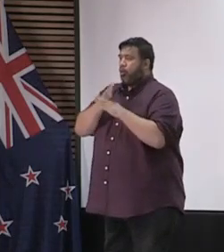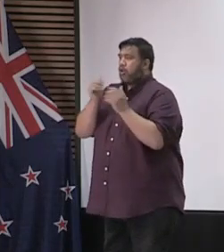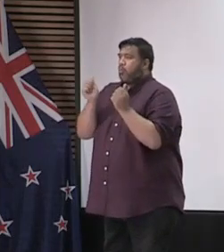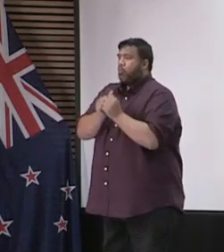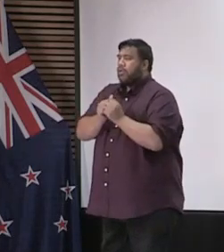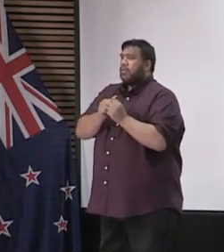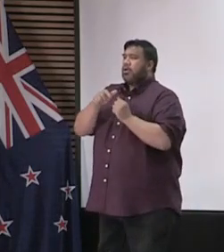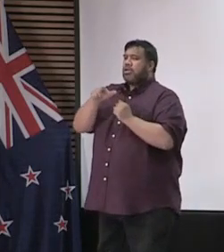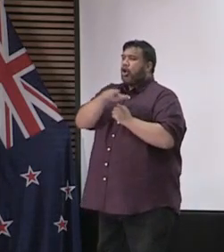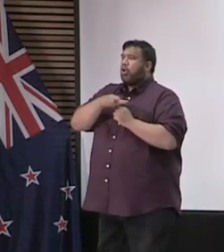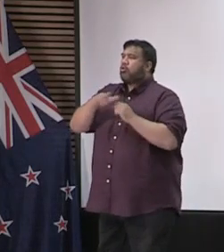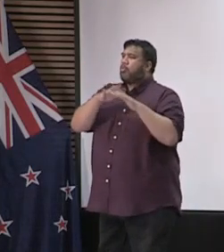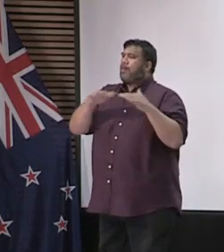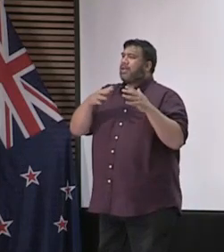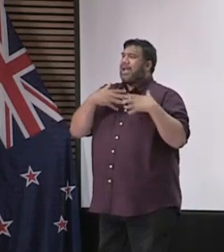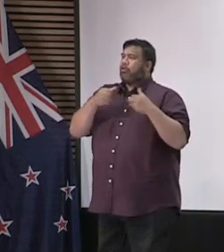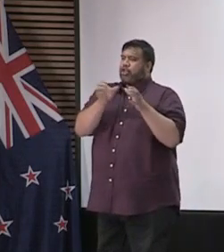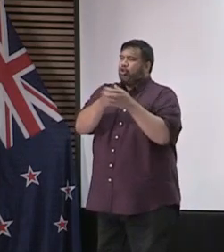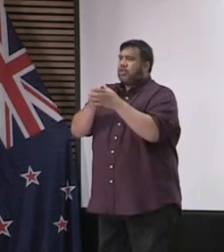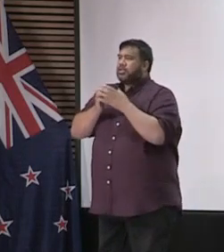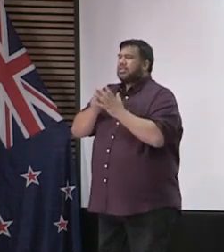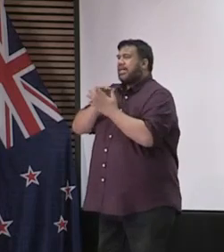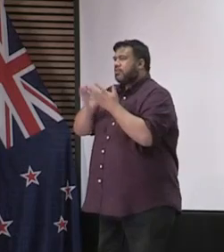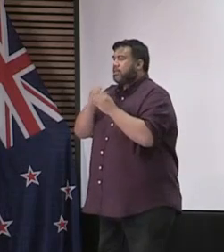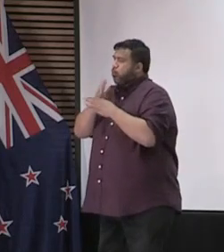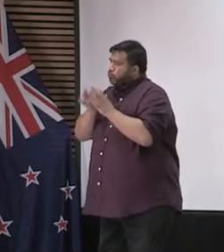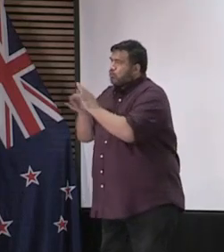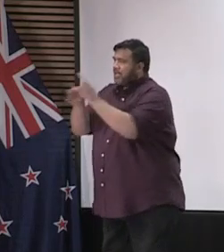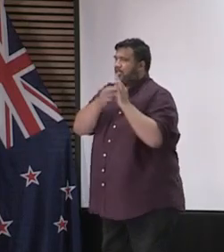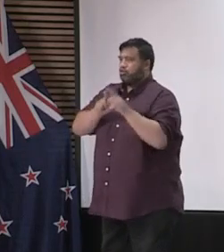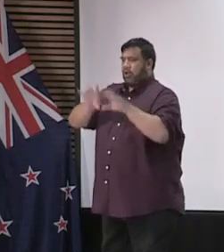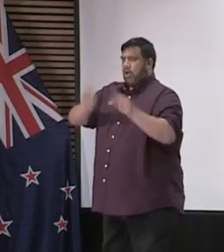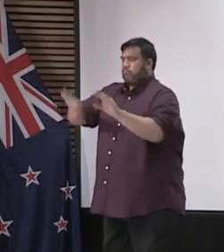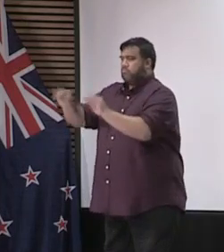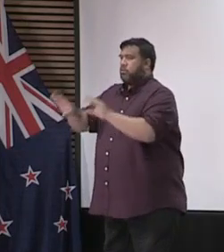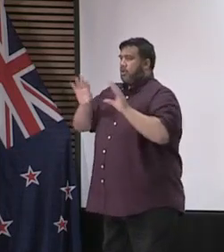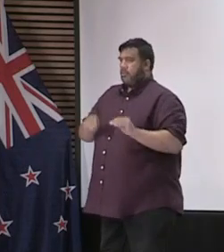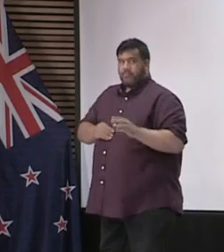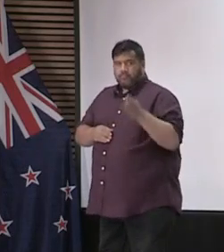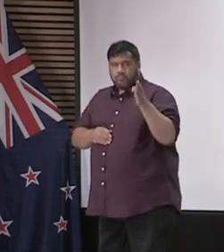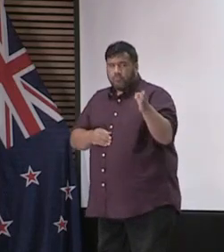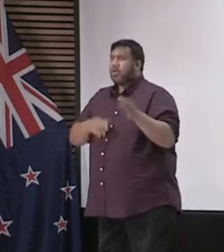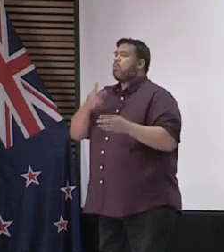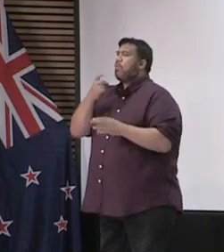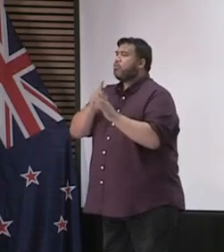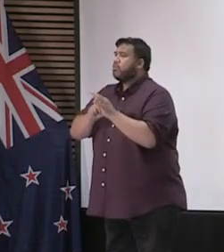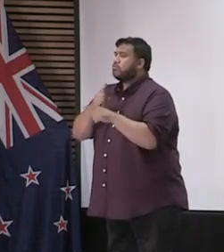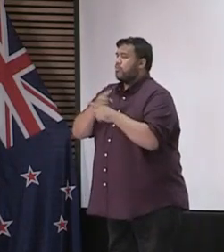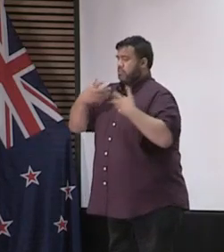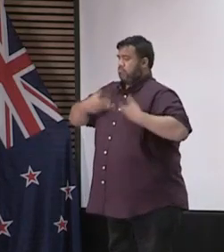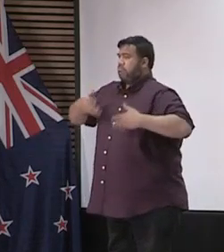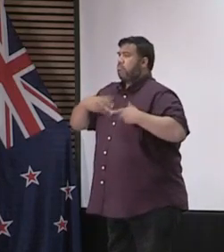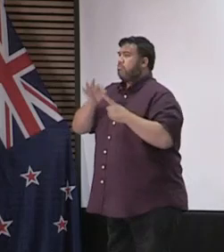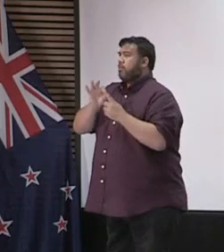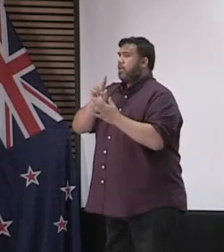and DHBs to stop that further spread. I'll just come to Joe on the front. Just back on PPE, Dr. Bloomfield. Should nurses